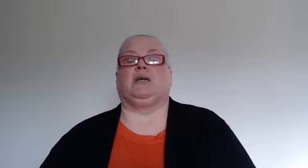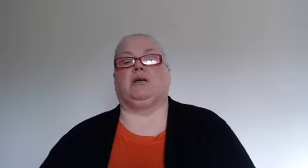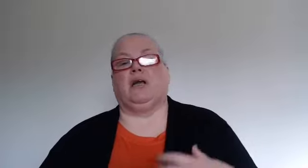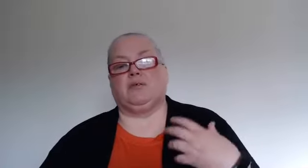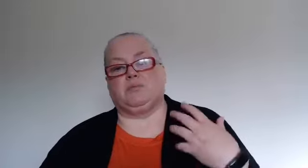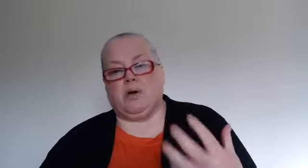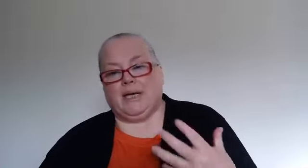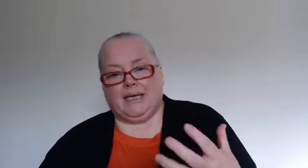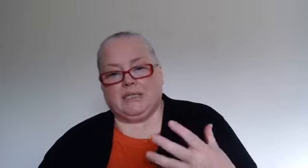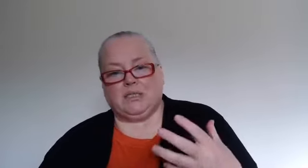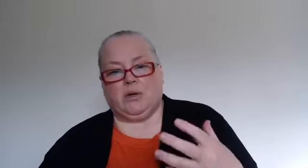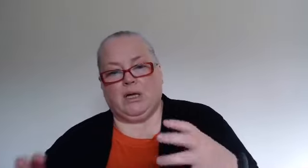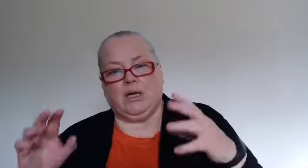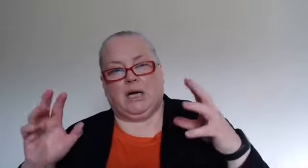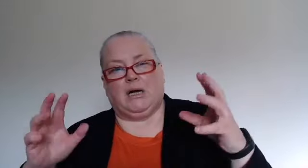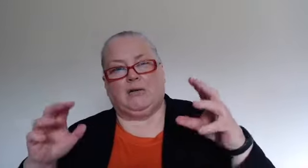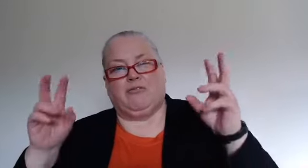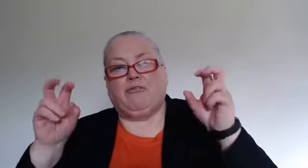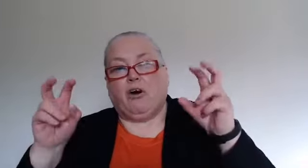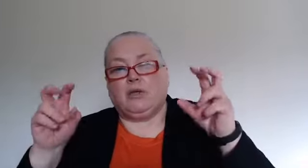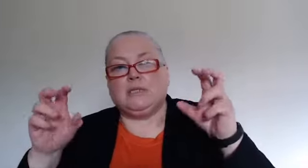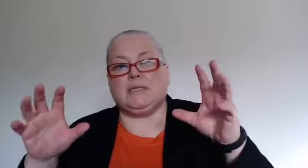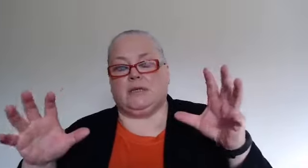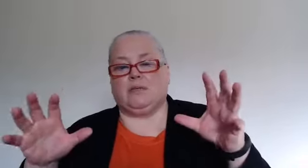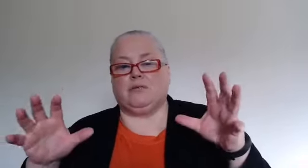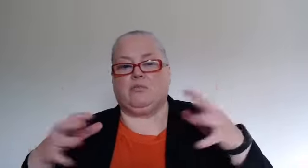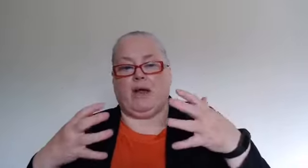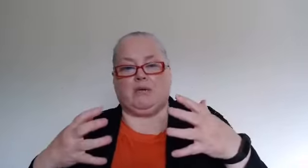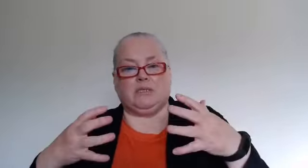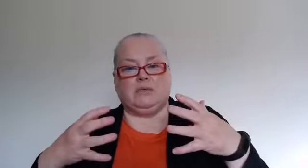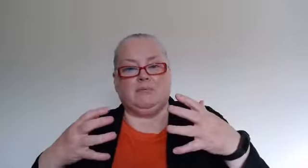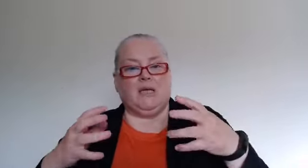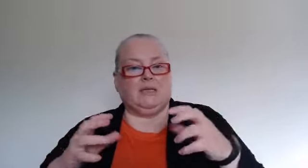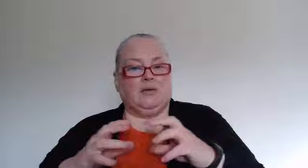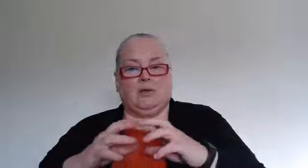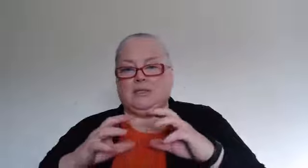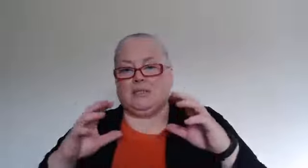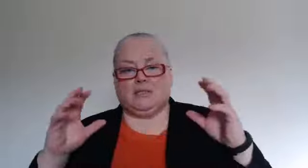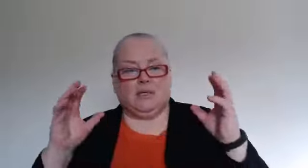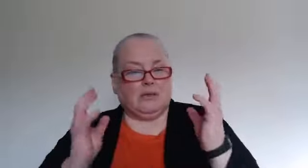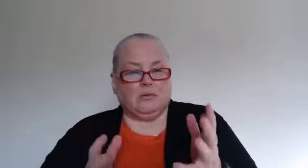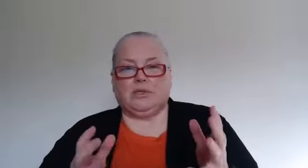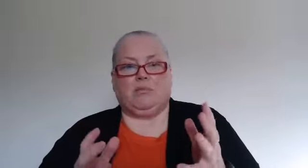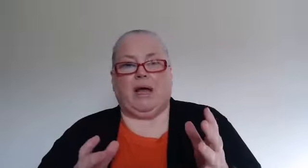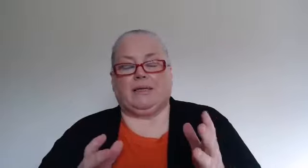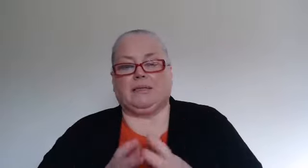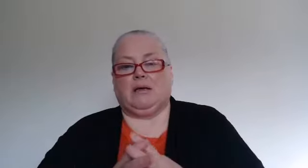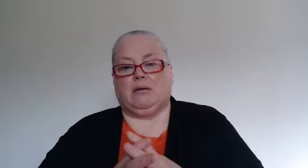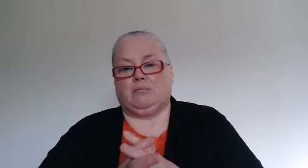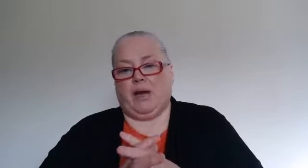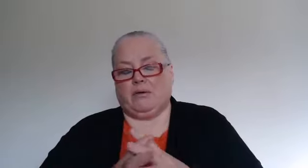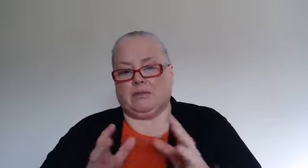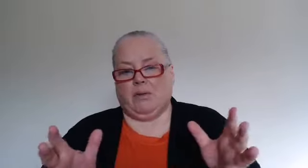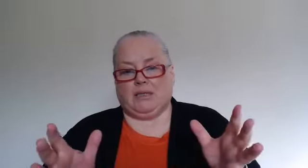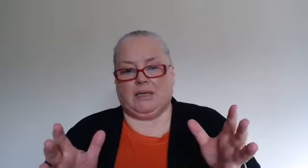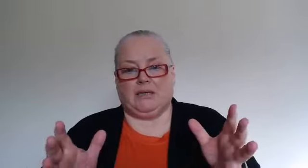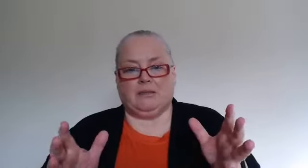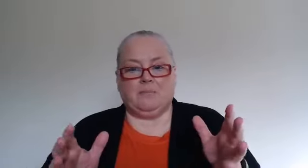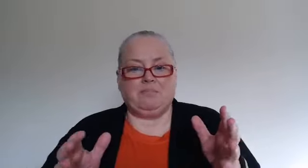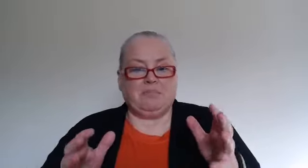can have us buying into a kind of false sense of parenting. And this has a huge impact on parents' mental health.